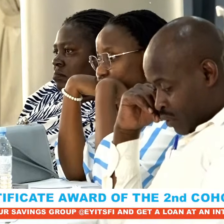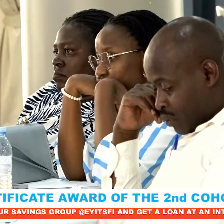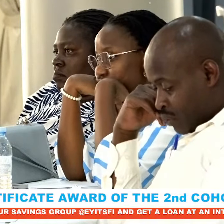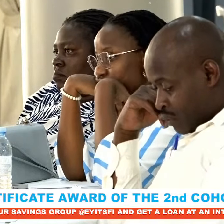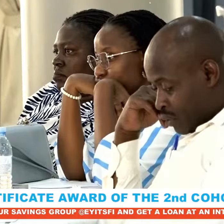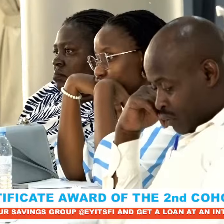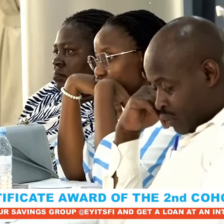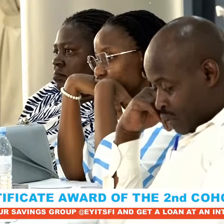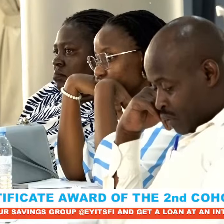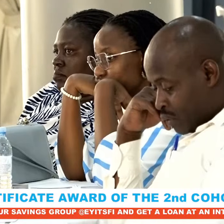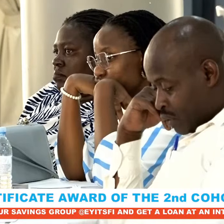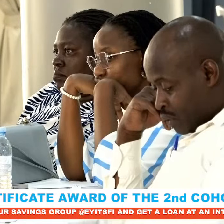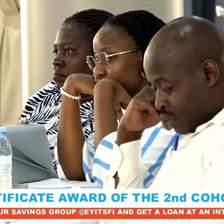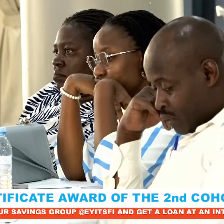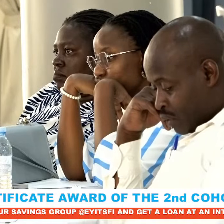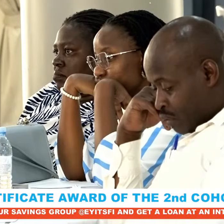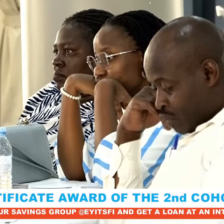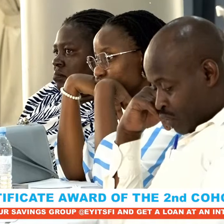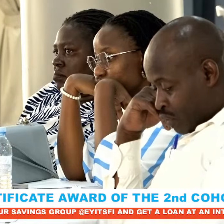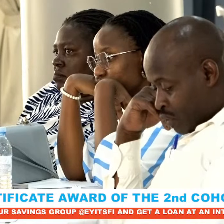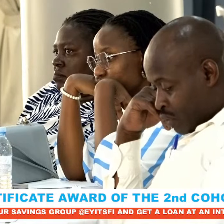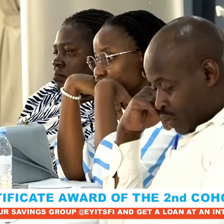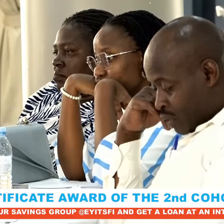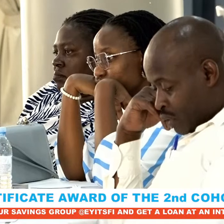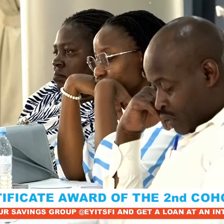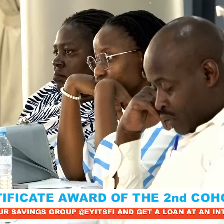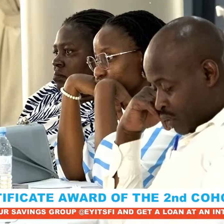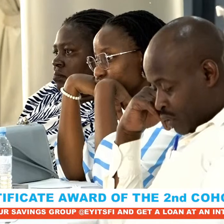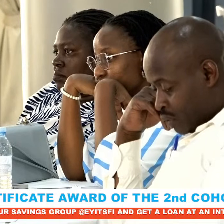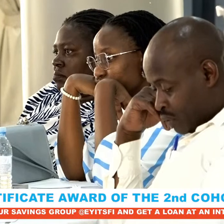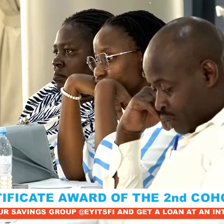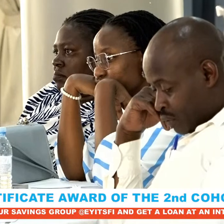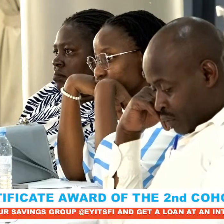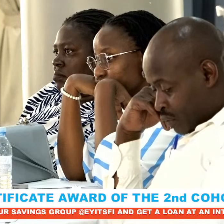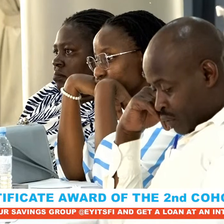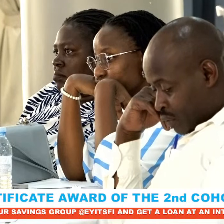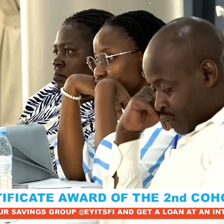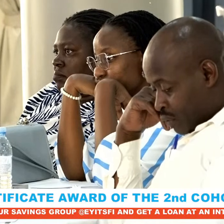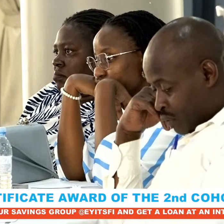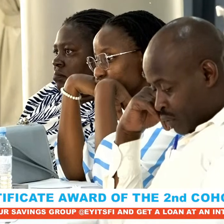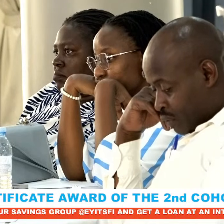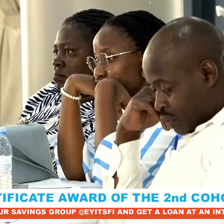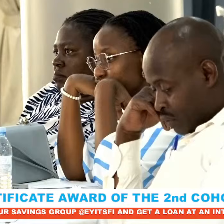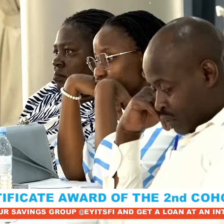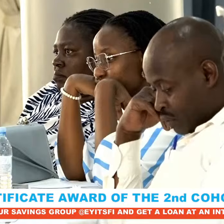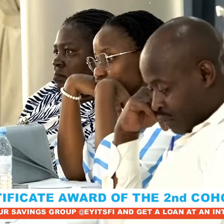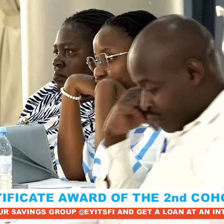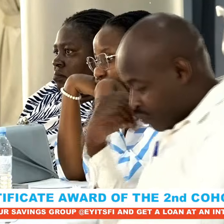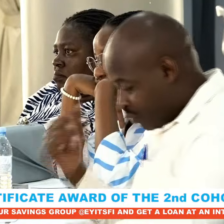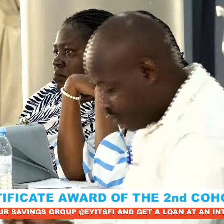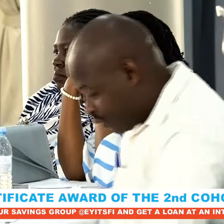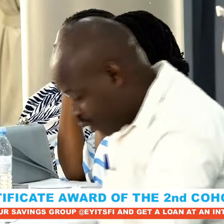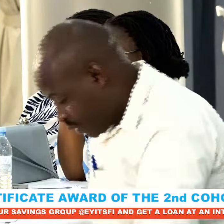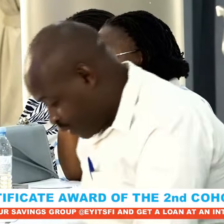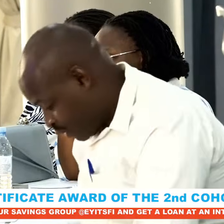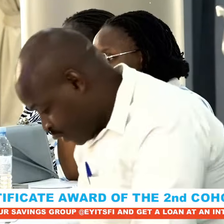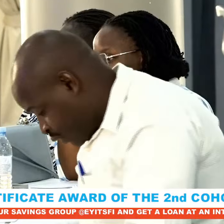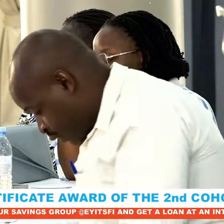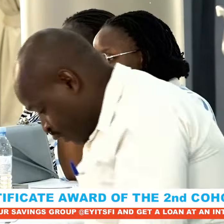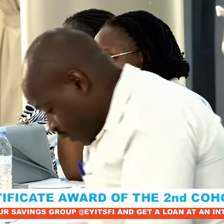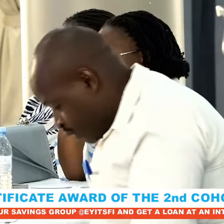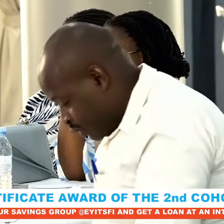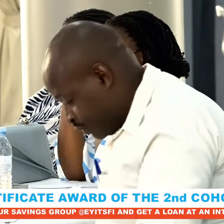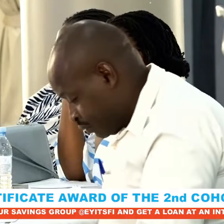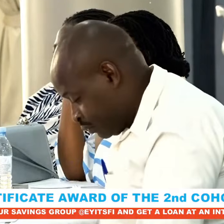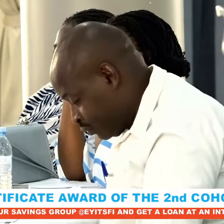course. I want to end by encouraging each one of us, those who have